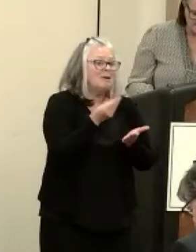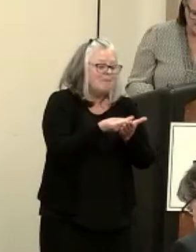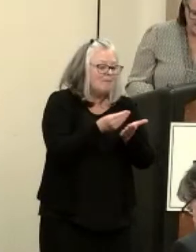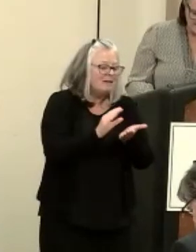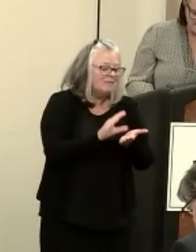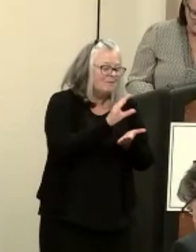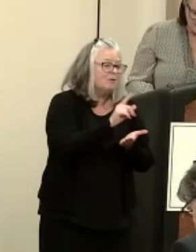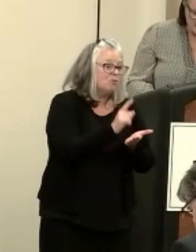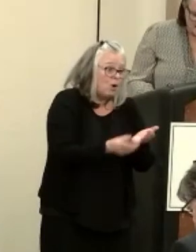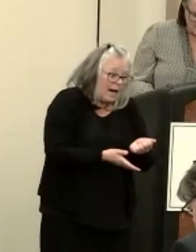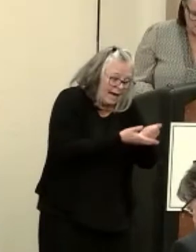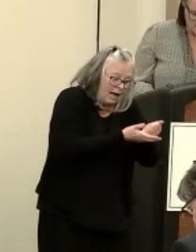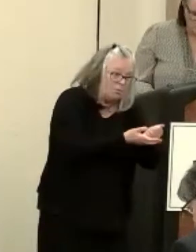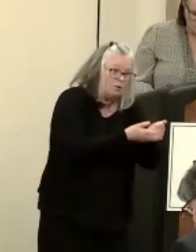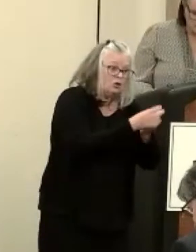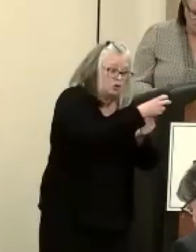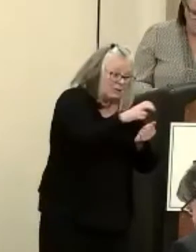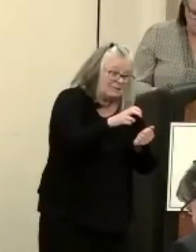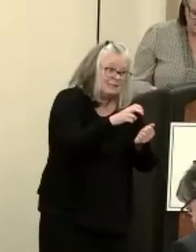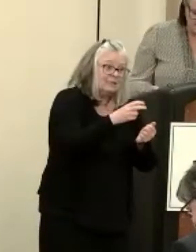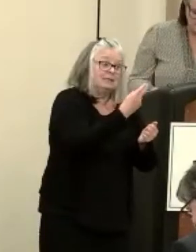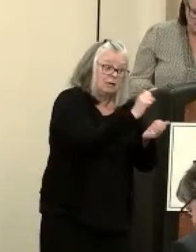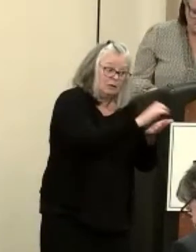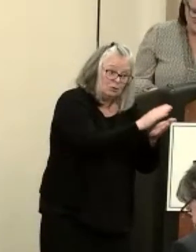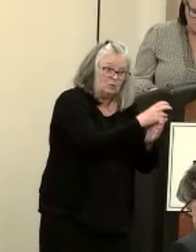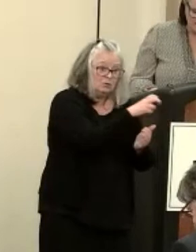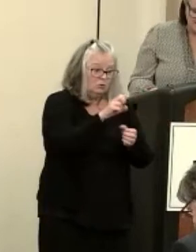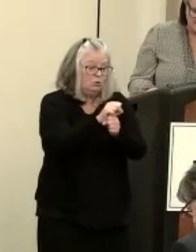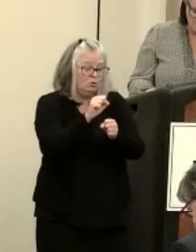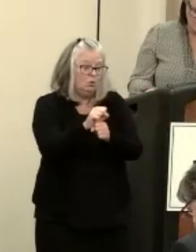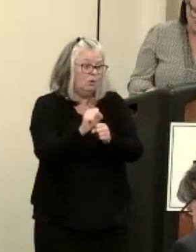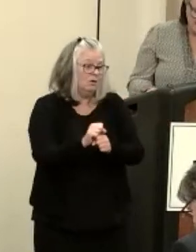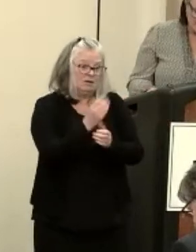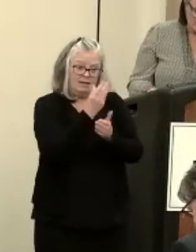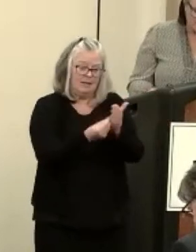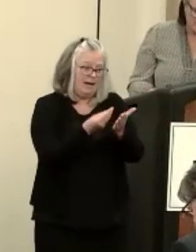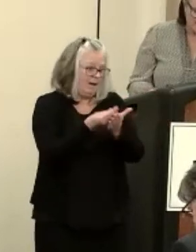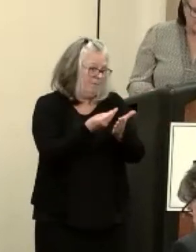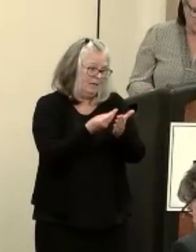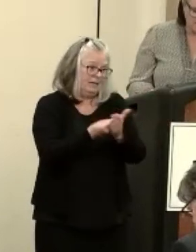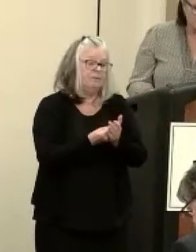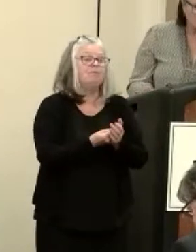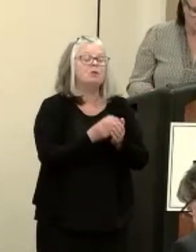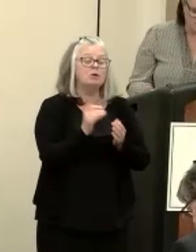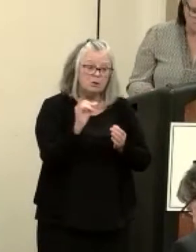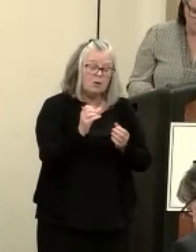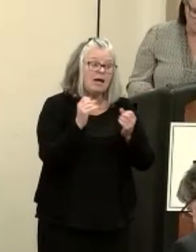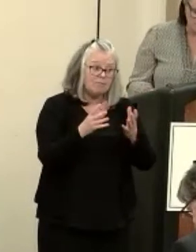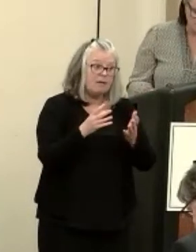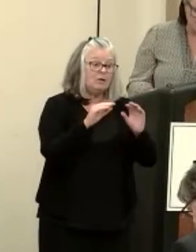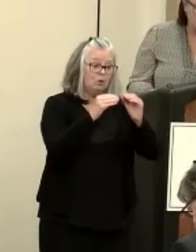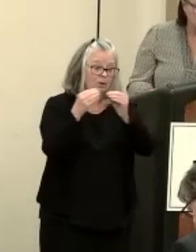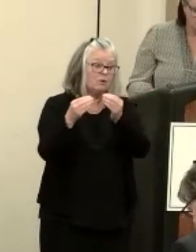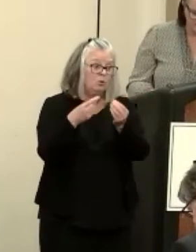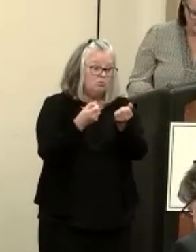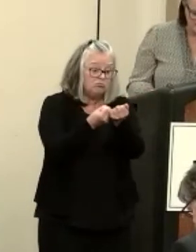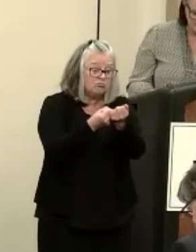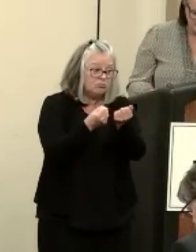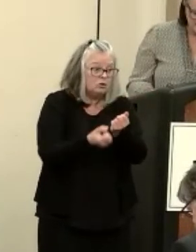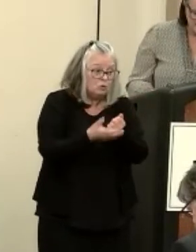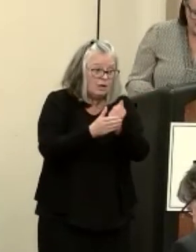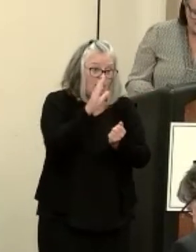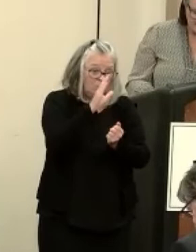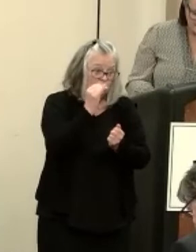life. As well, over the years, too many community-based organizations that provide employment supports for persons with